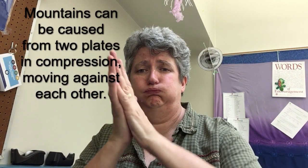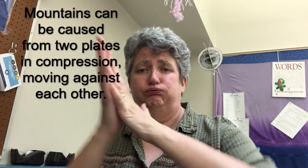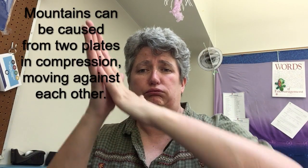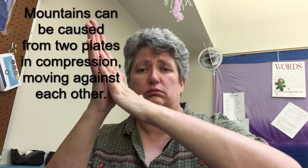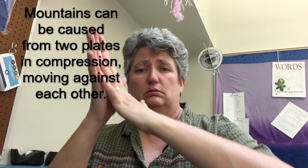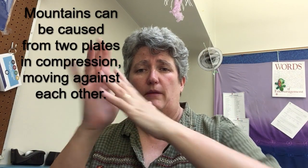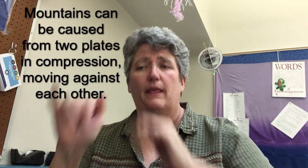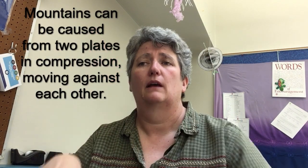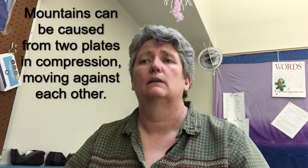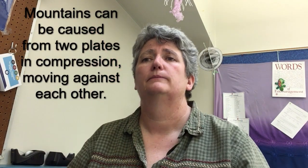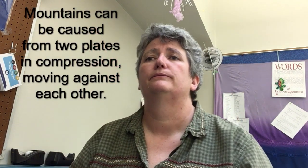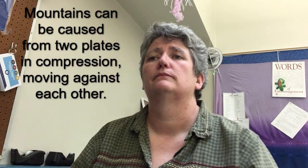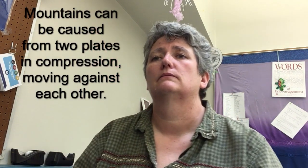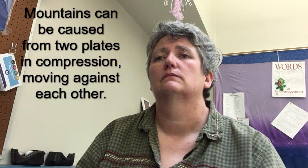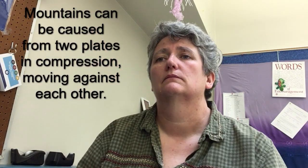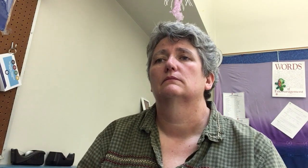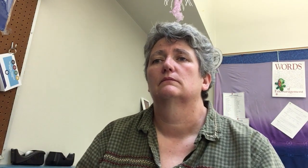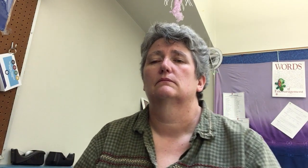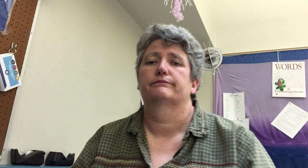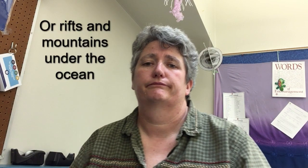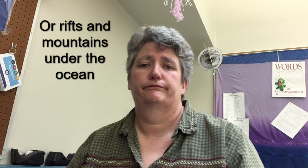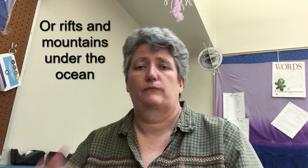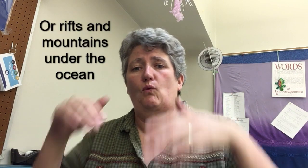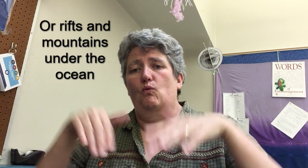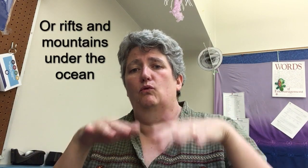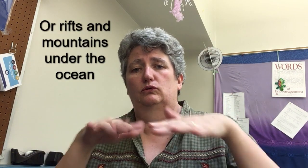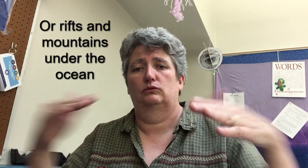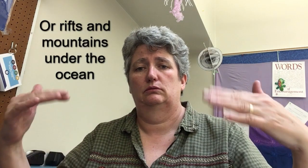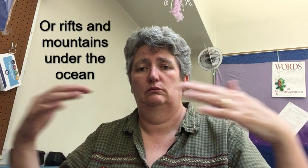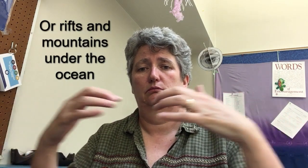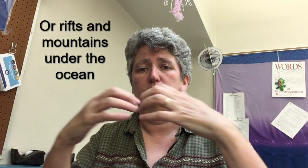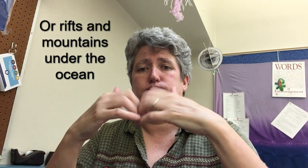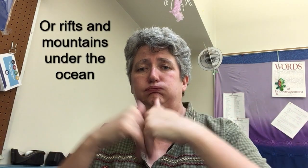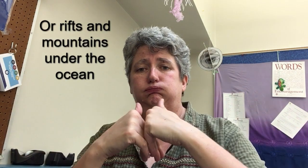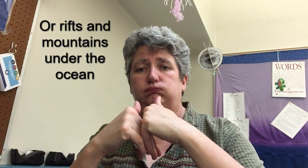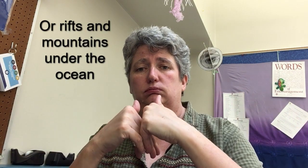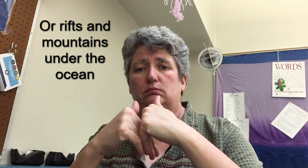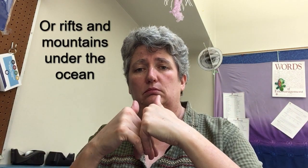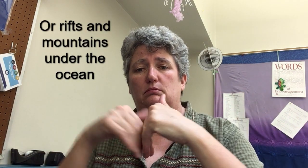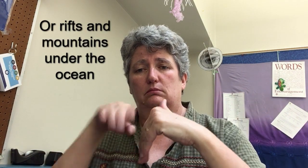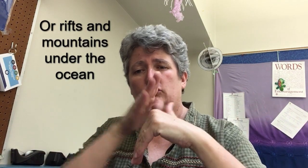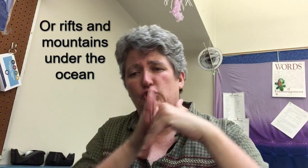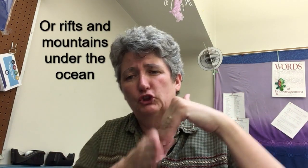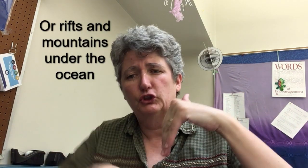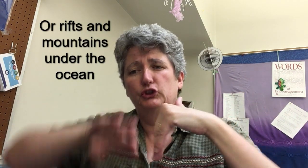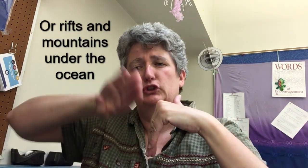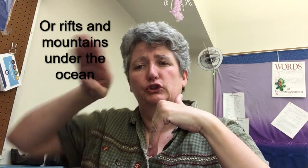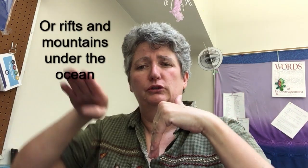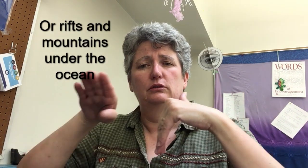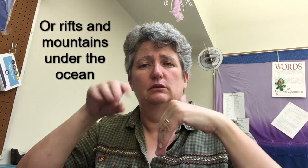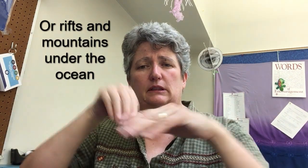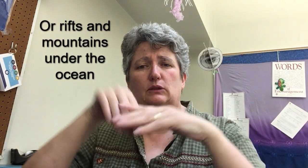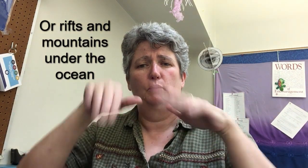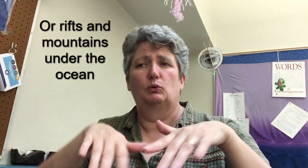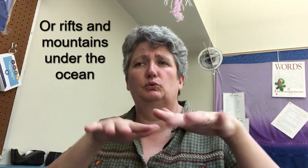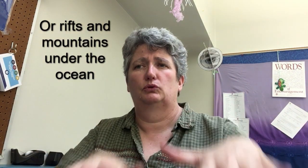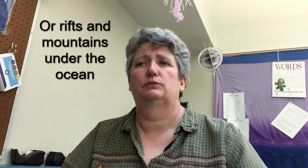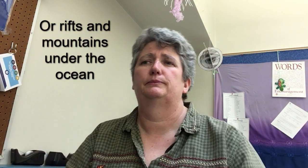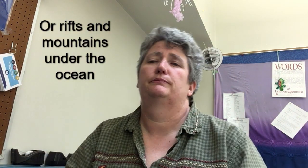It's two of those plates coming together and building those mountains. Or in the middle of the ocean, a ridge or